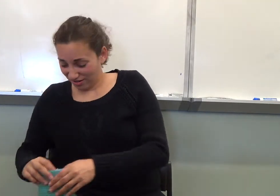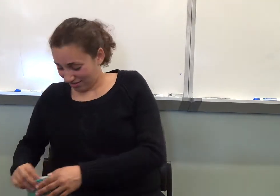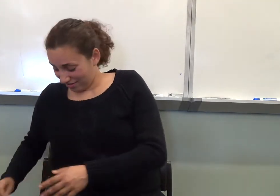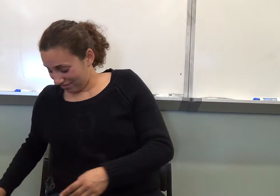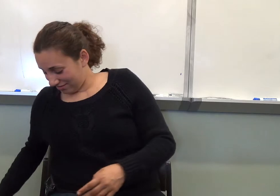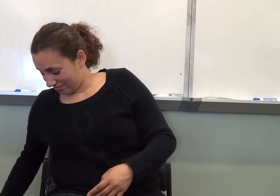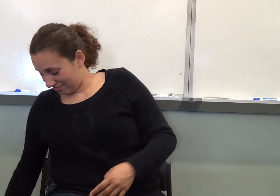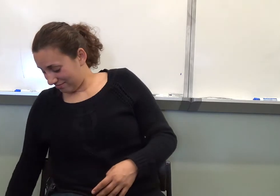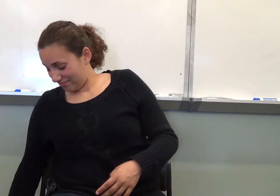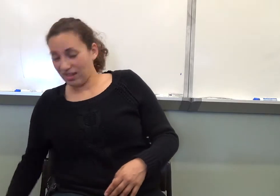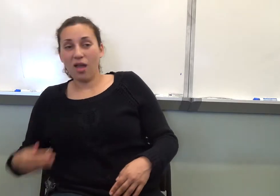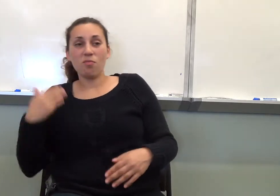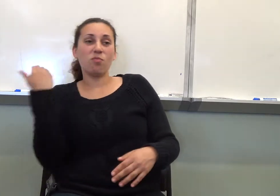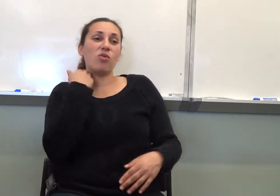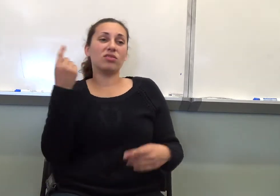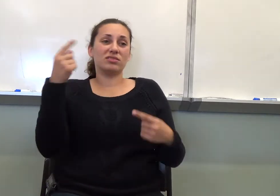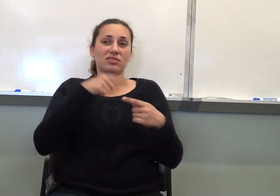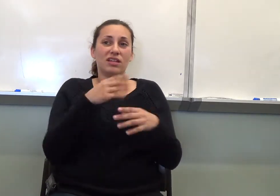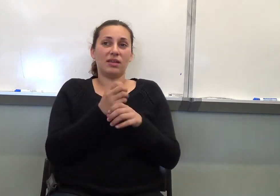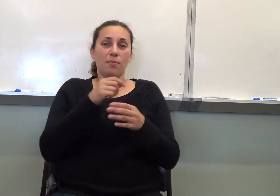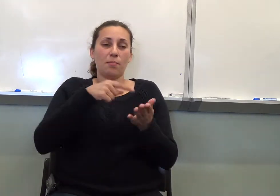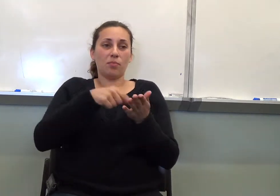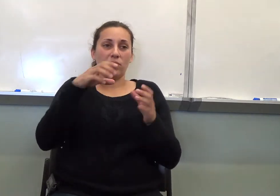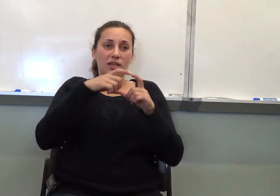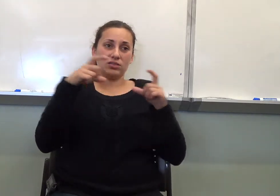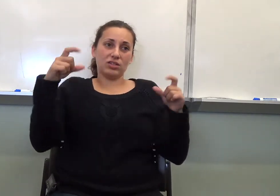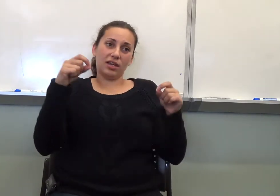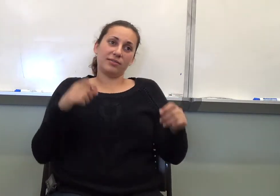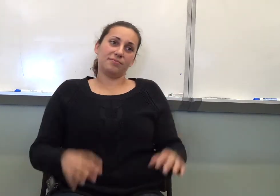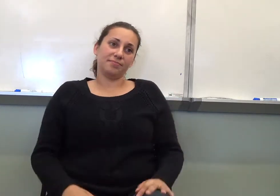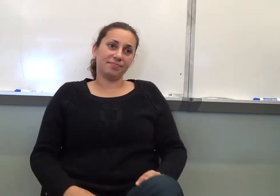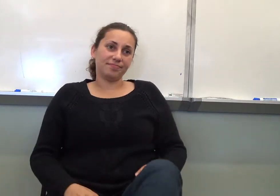an equation that needs to be changed into an equation like